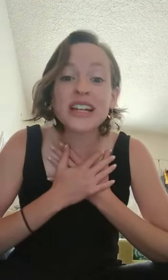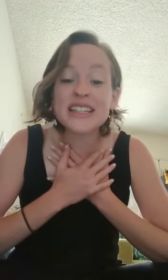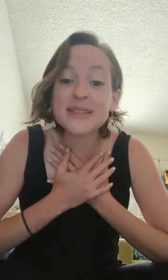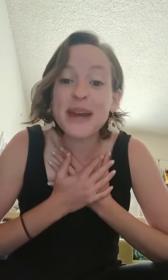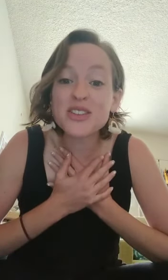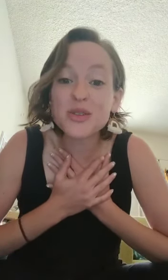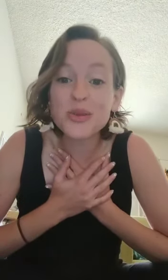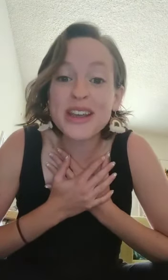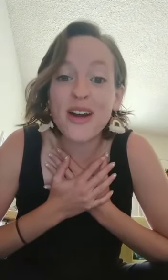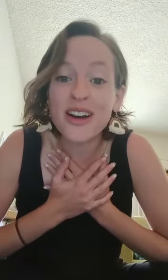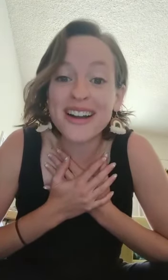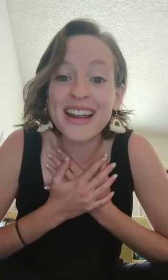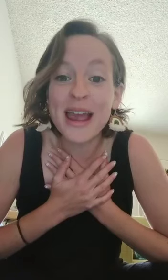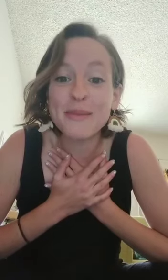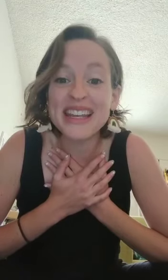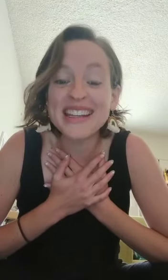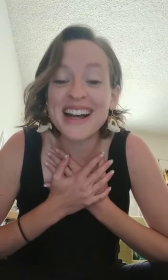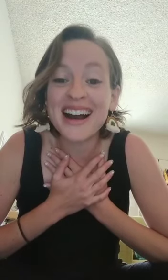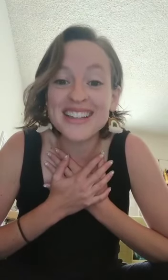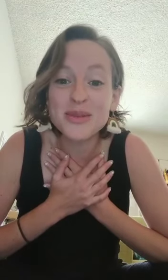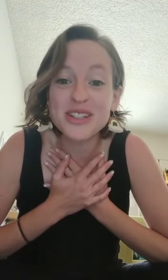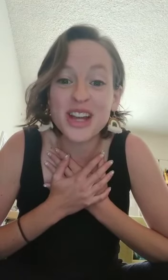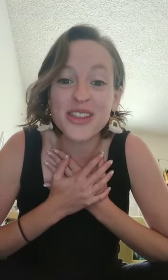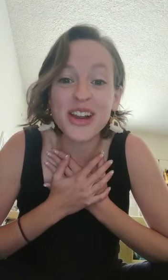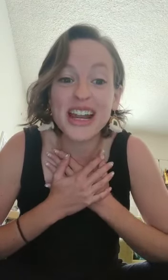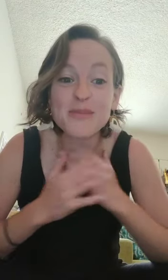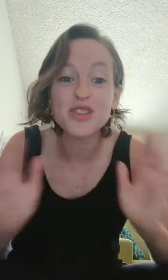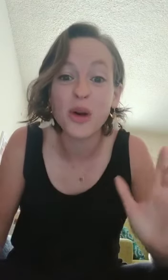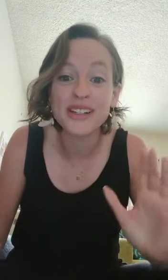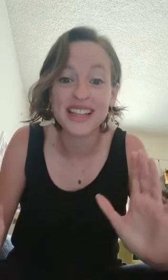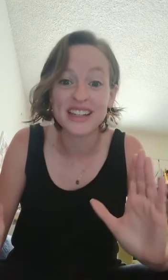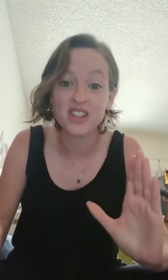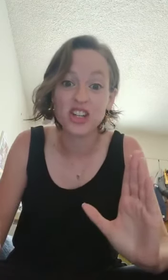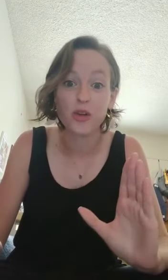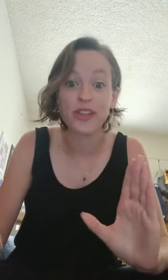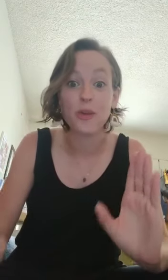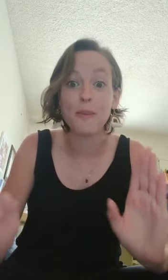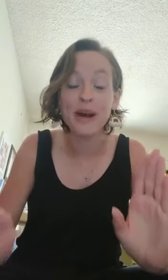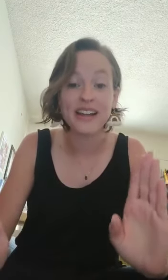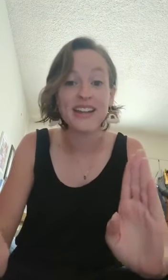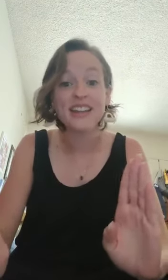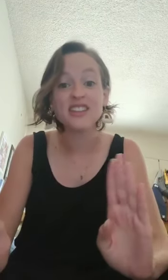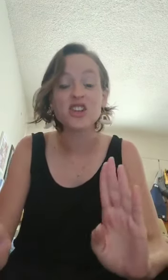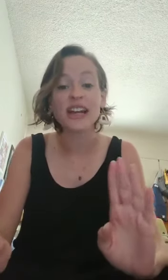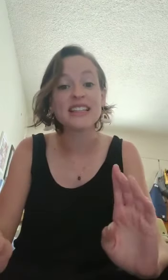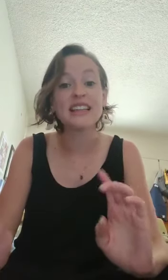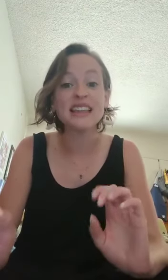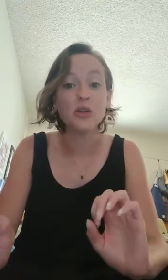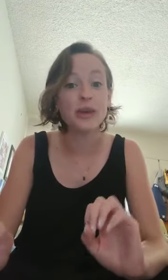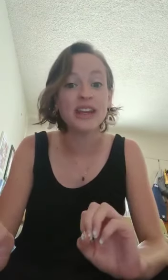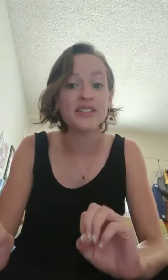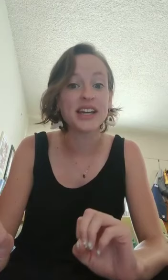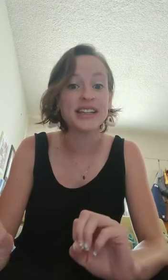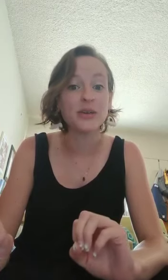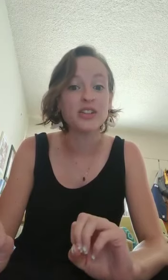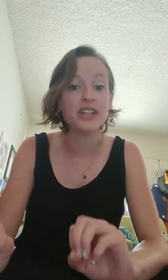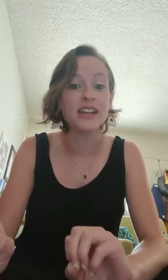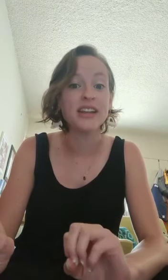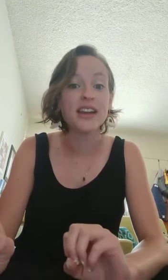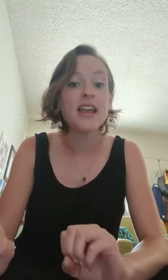and special we are and being kind to each other, and I'm so excited to share it with you. But this song has a little bit of sign language in it